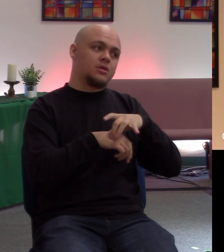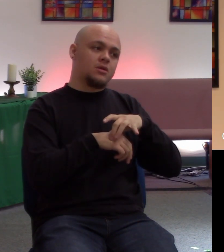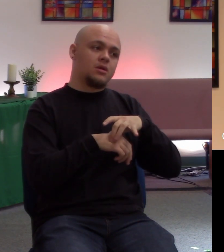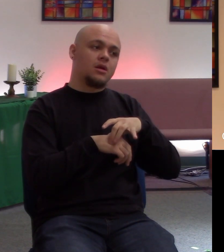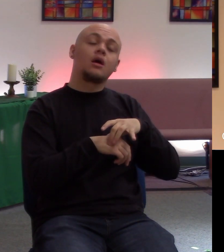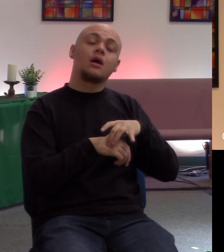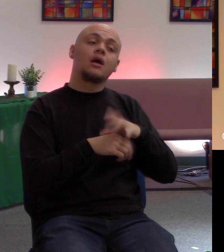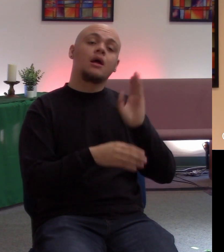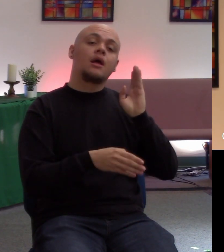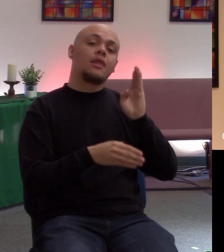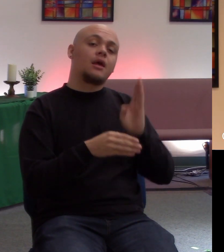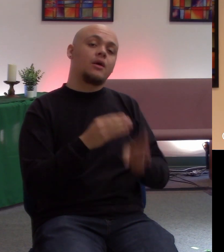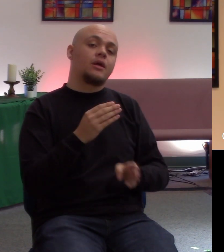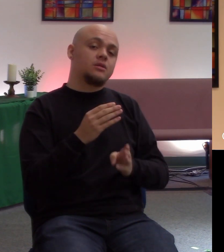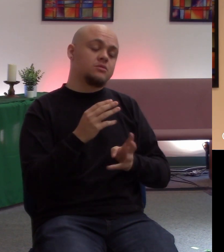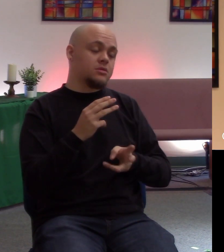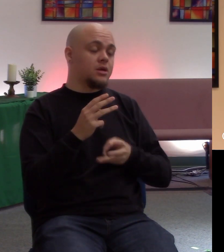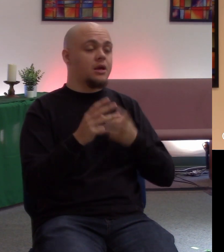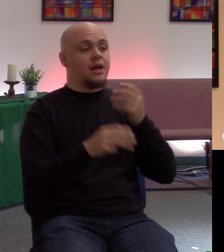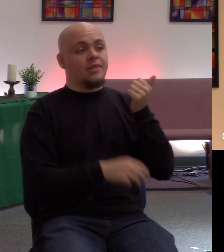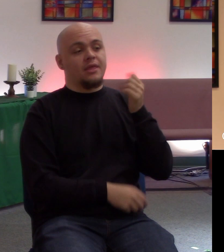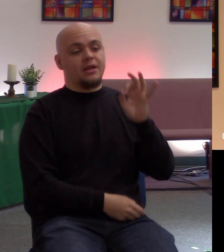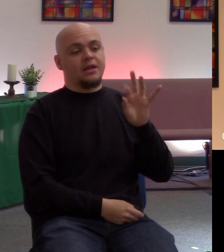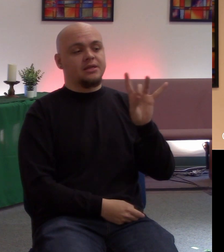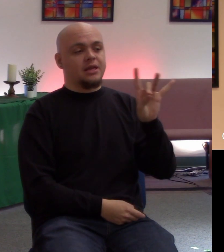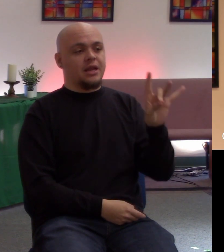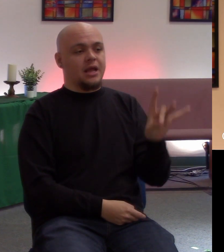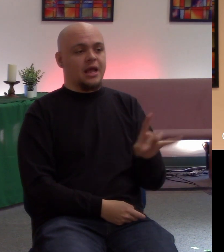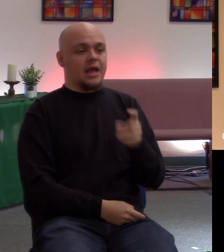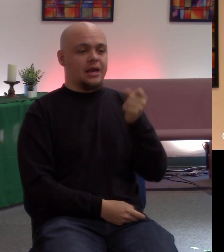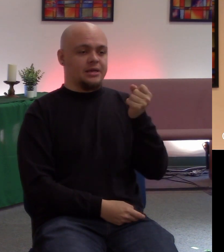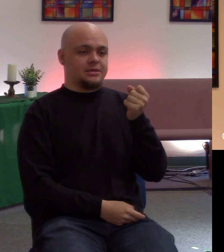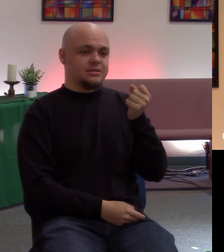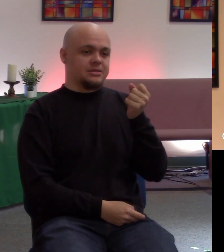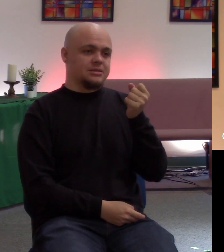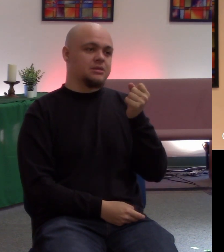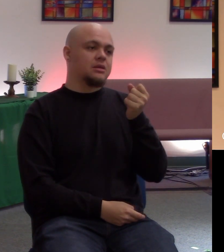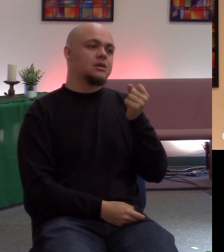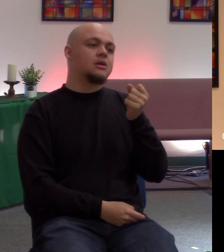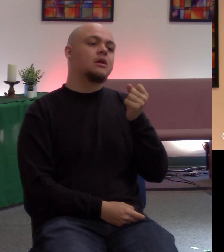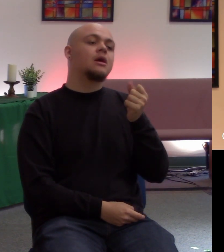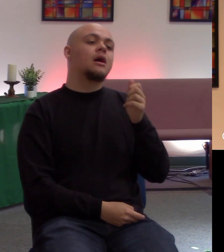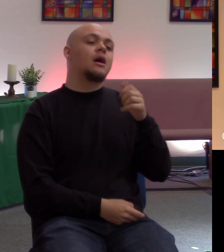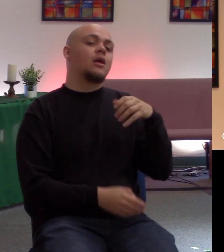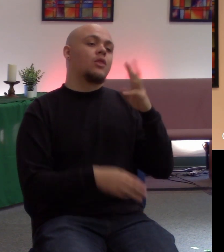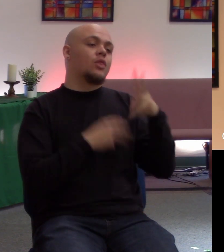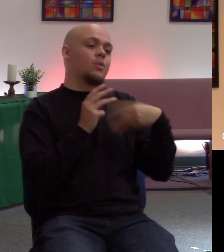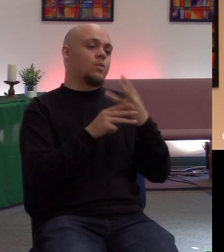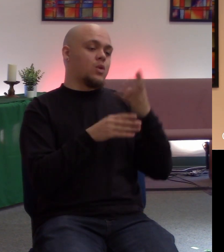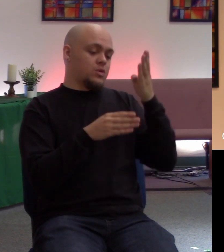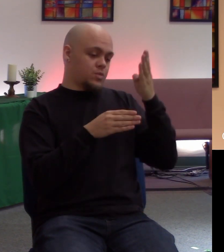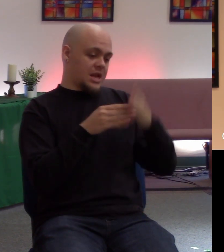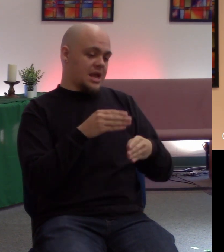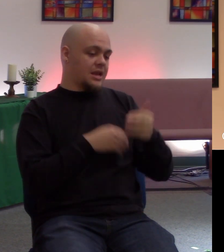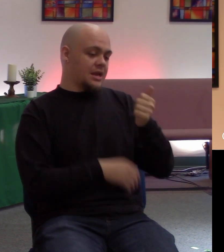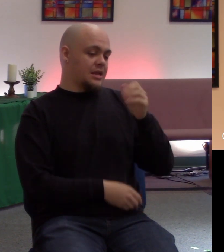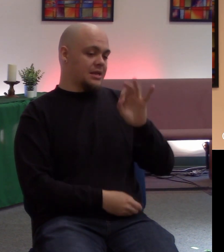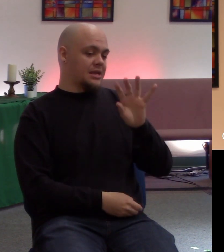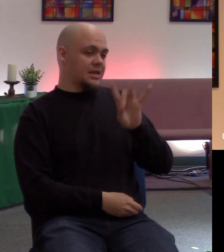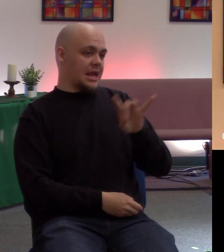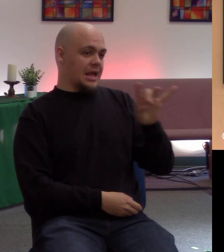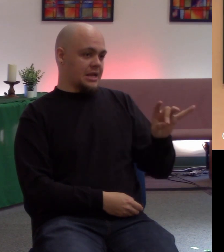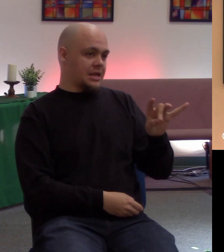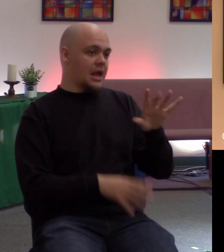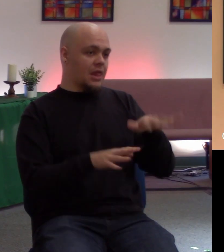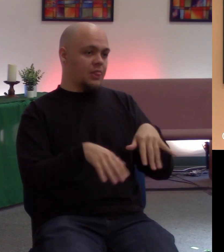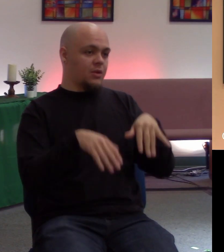end sometime in the 80s. In fact, he was predicting that the world would end in 1988 and the rapture